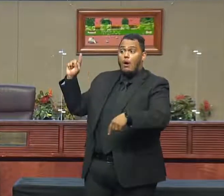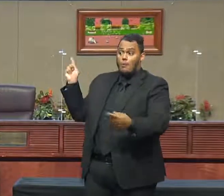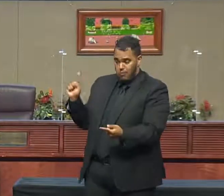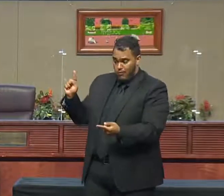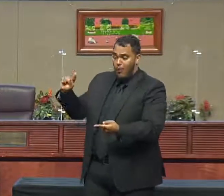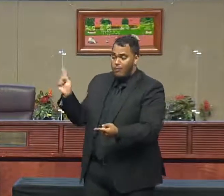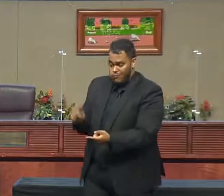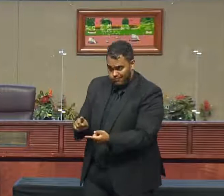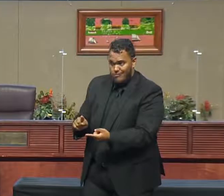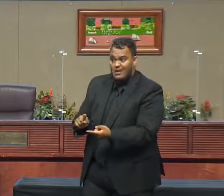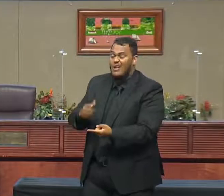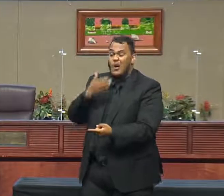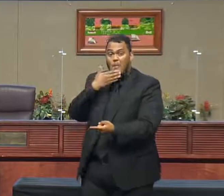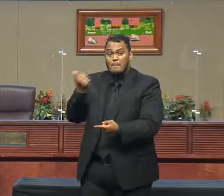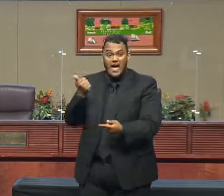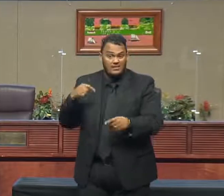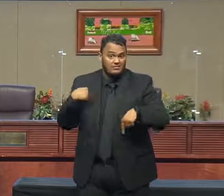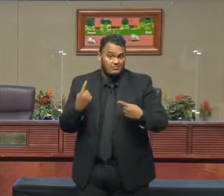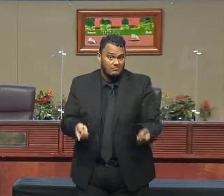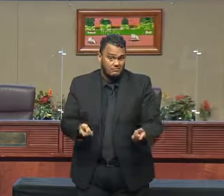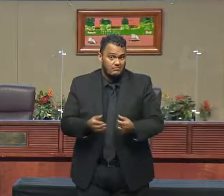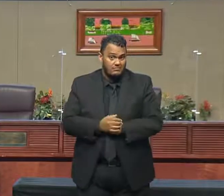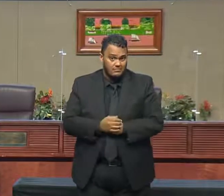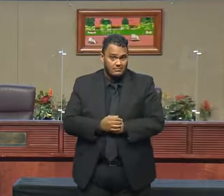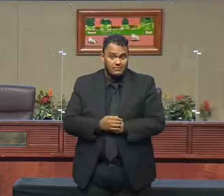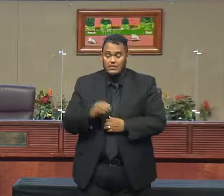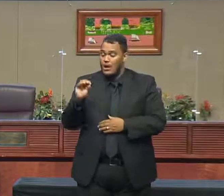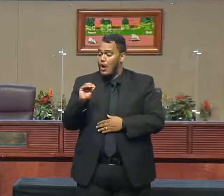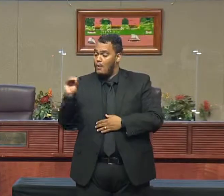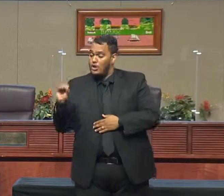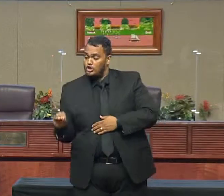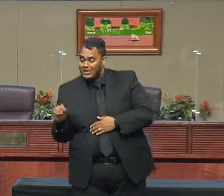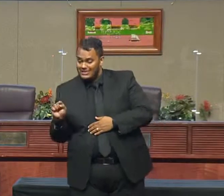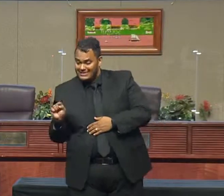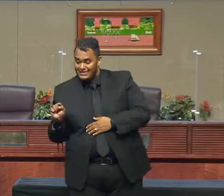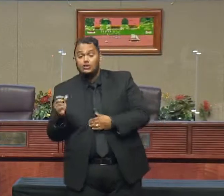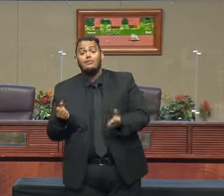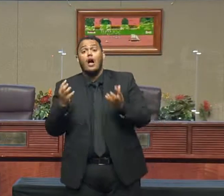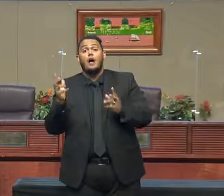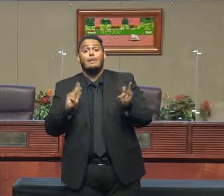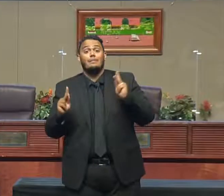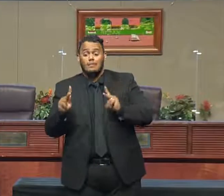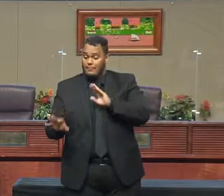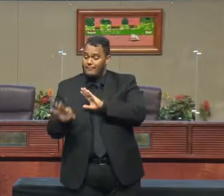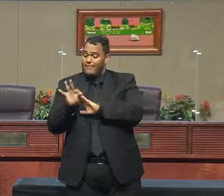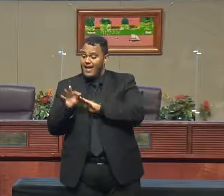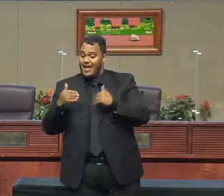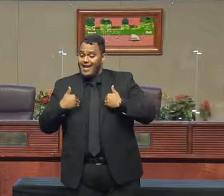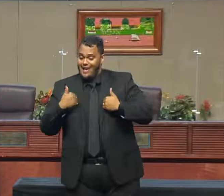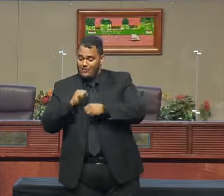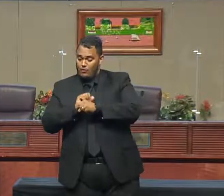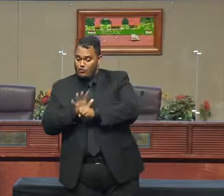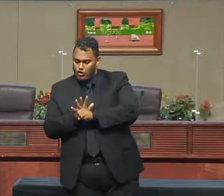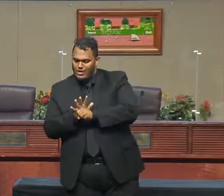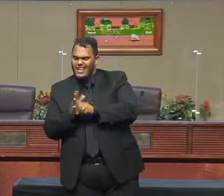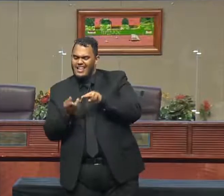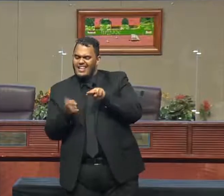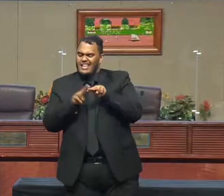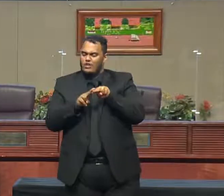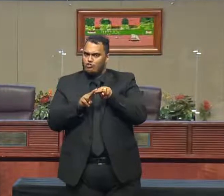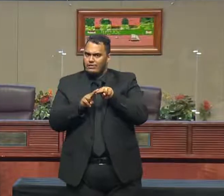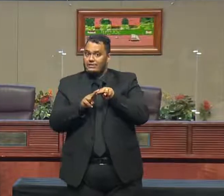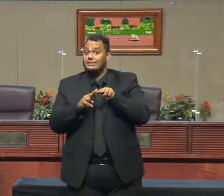The positivity rate increased slightly for the 14-day average from 5.4 to 5.8.